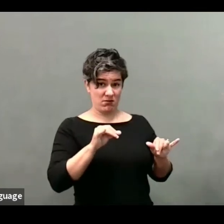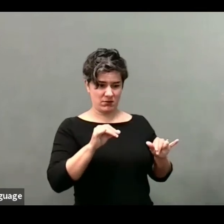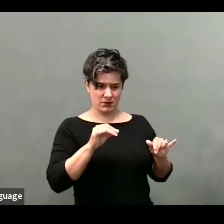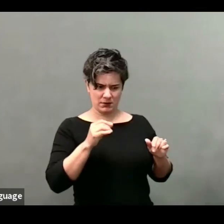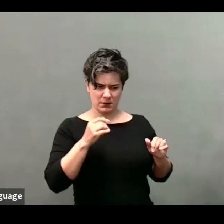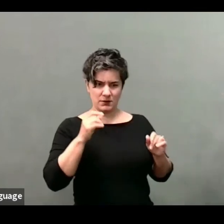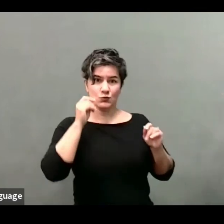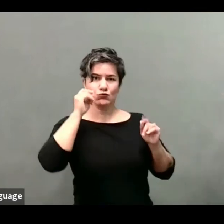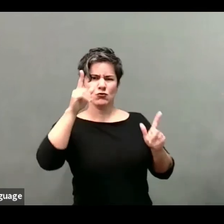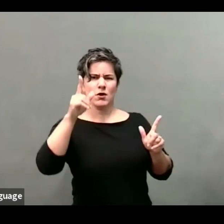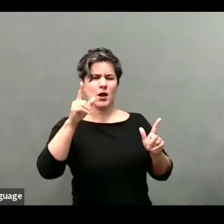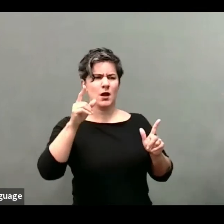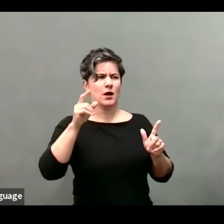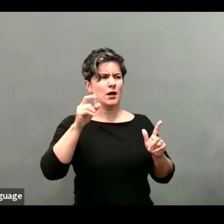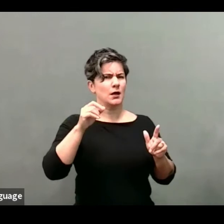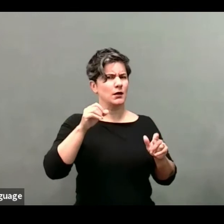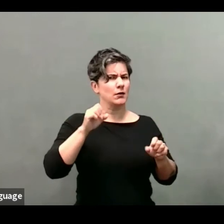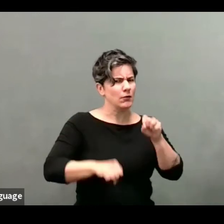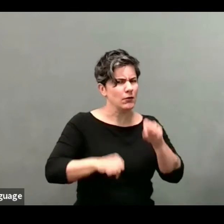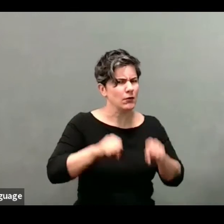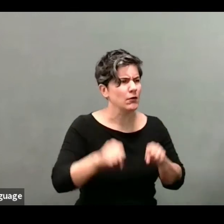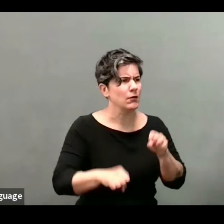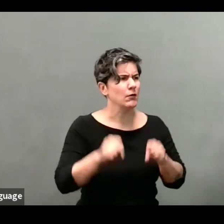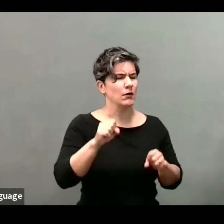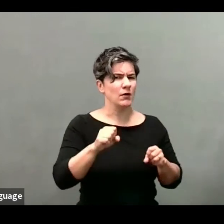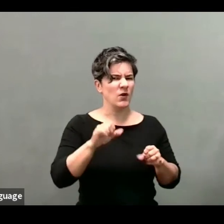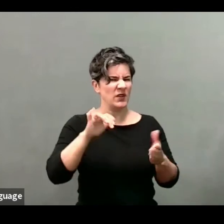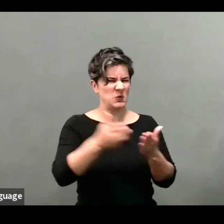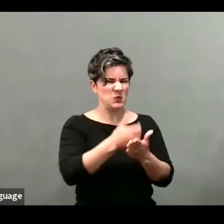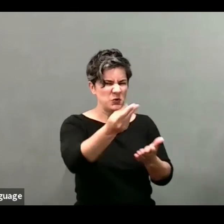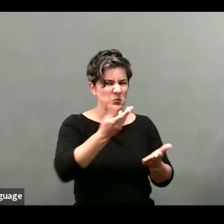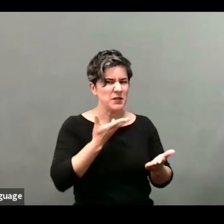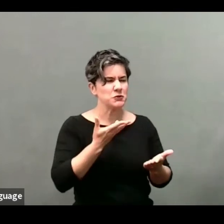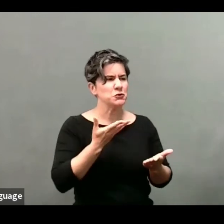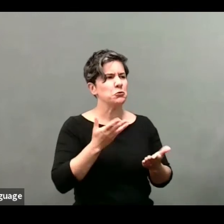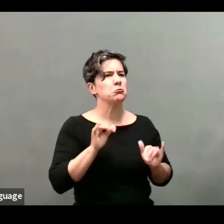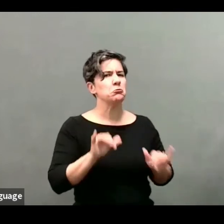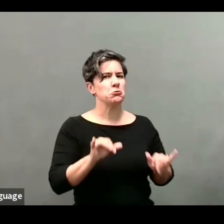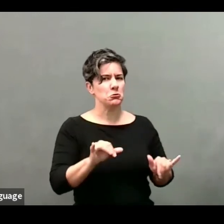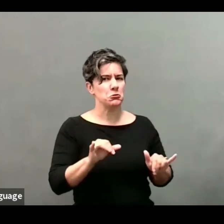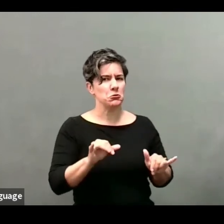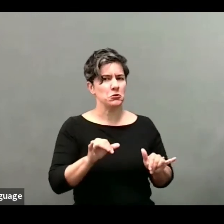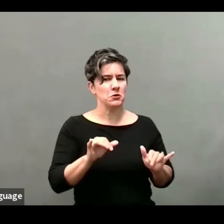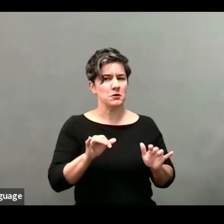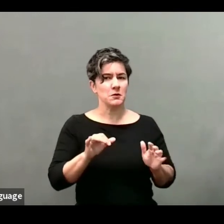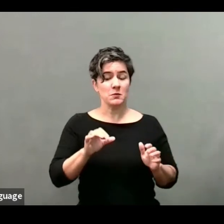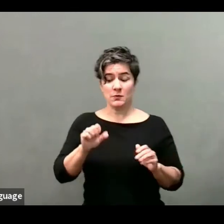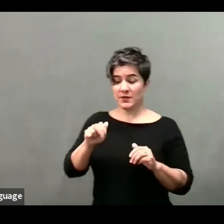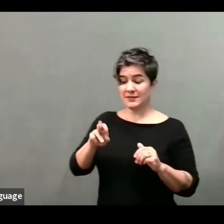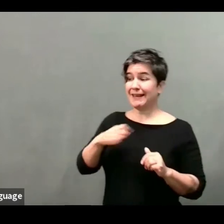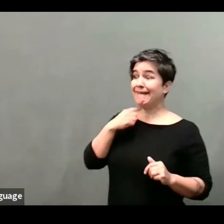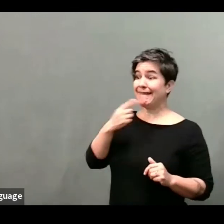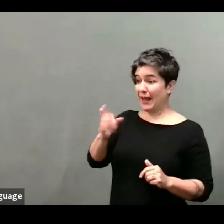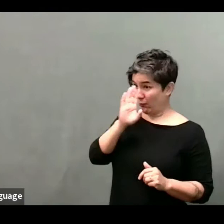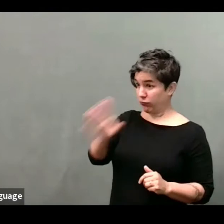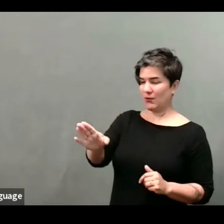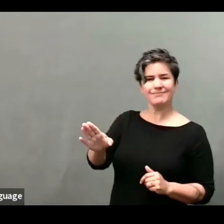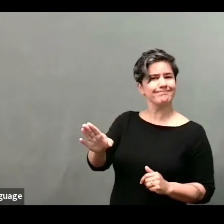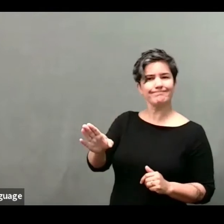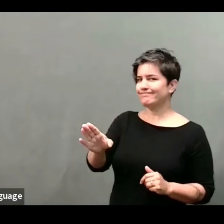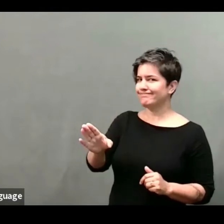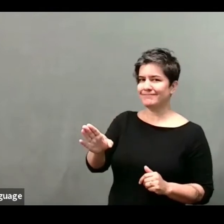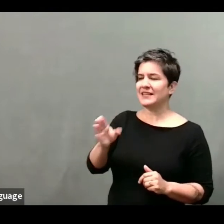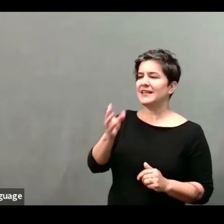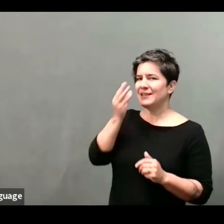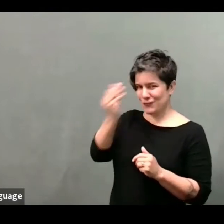are surprising to them or unknown or new, they may make up their own decision about what did